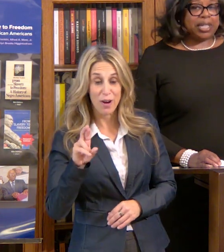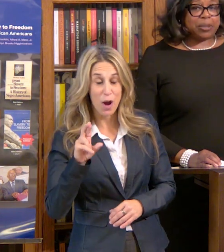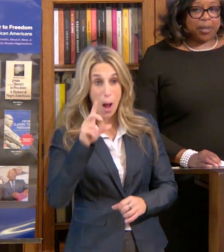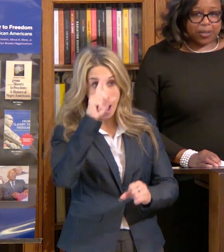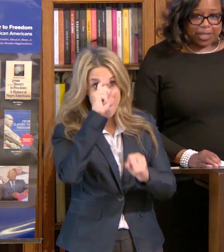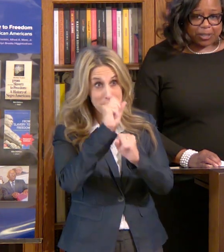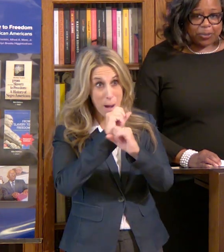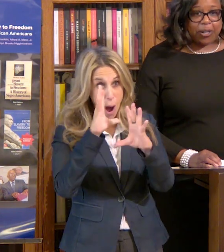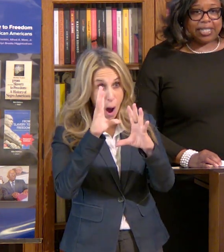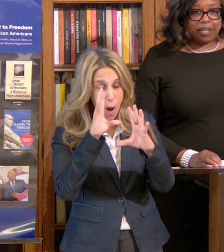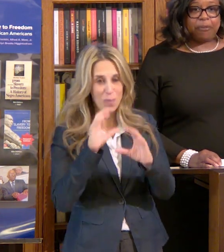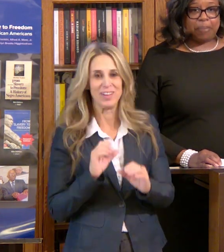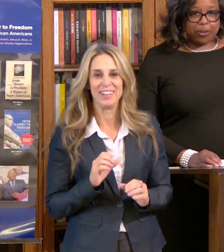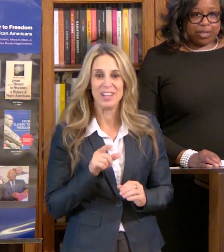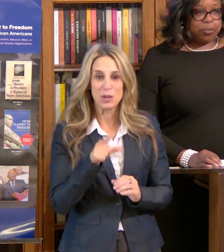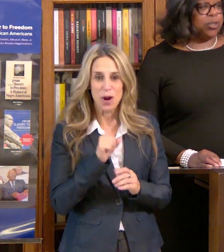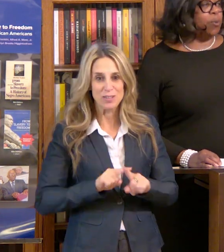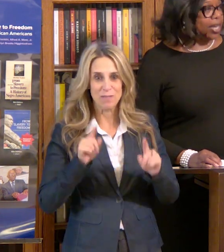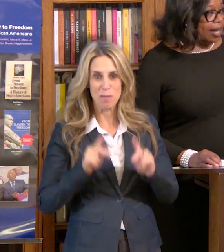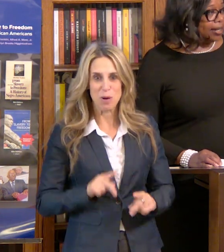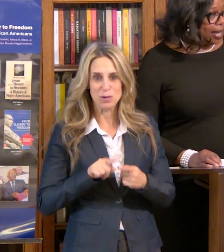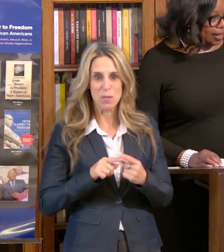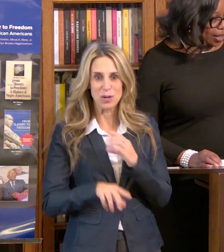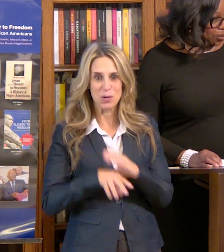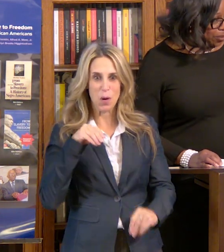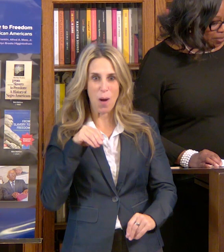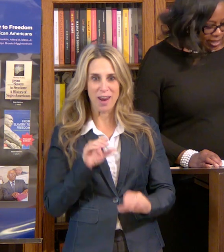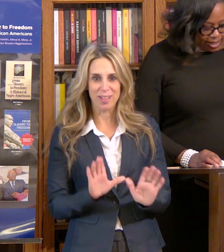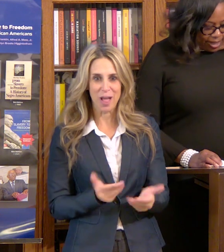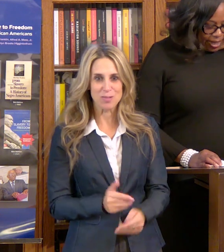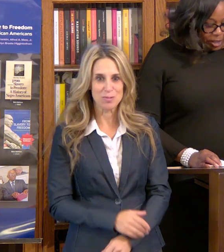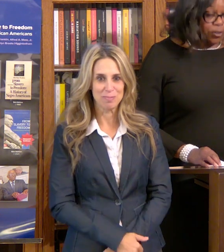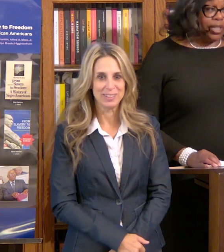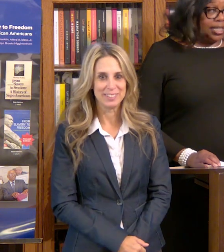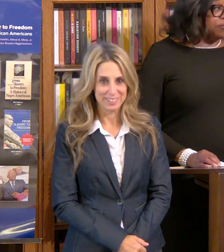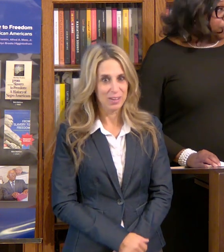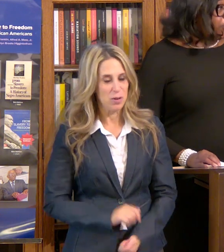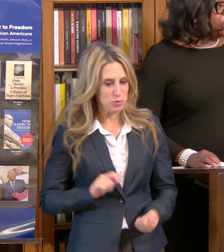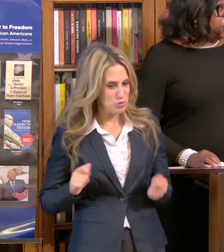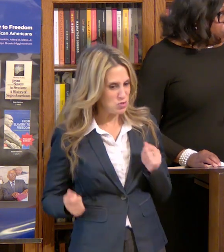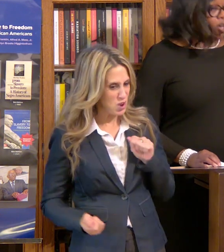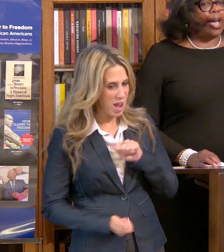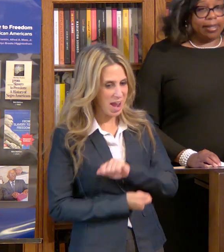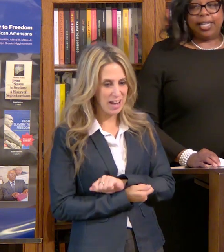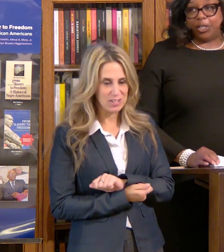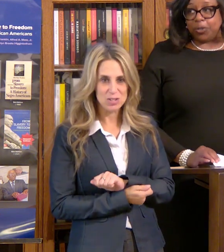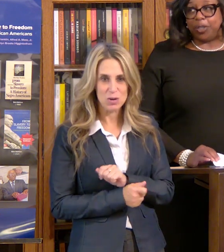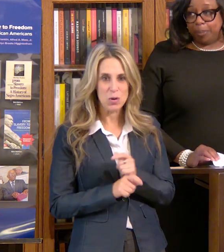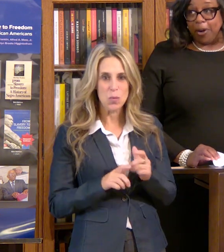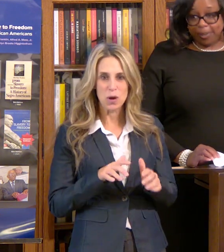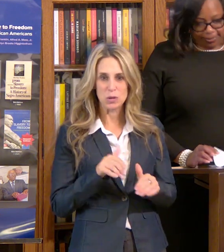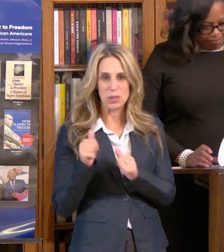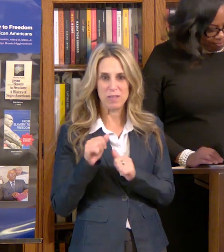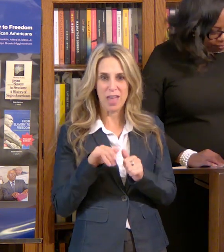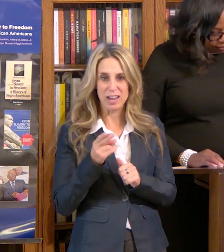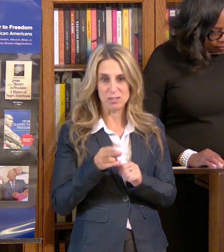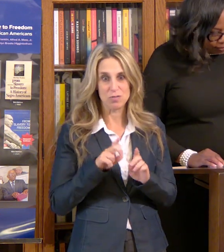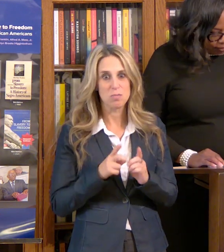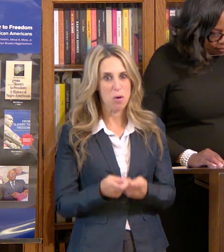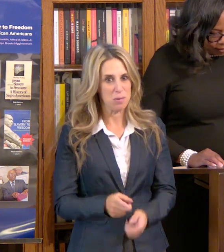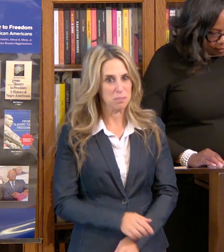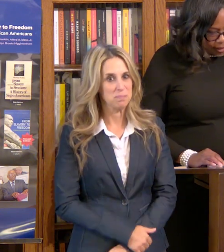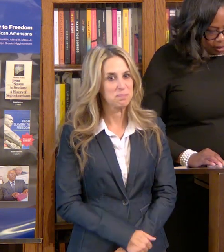mind-blowing experience you are a different person when you walk out of that classroom you're really a different person when you walk out of that history